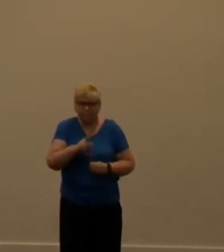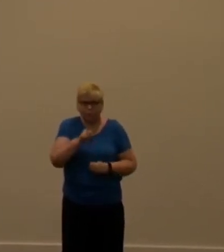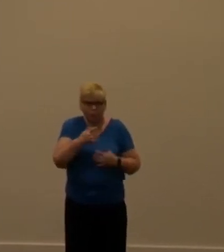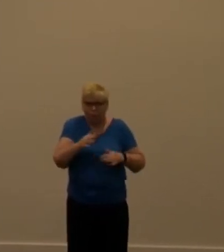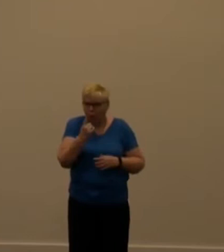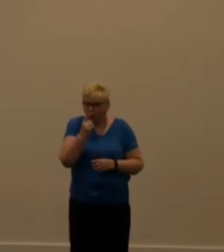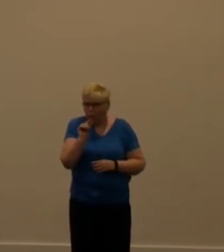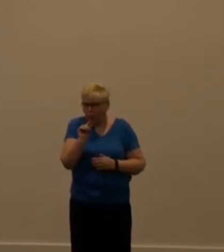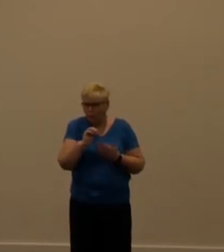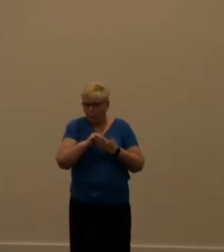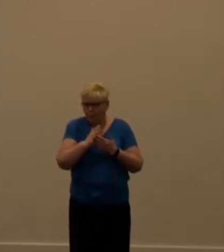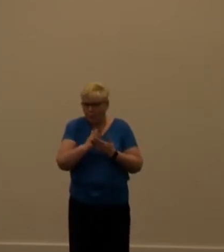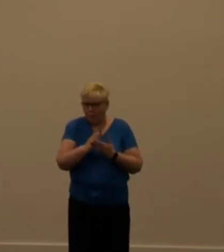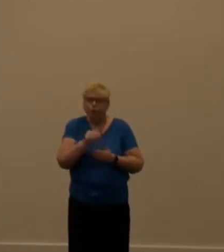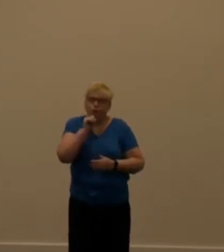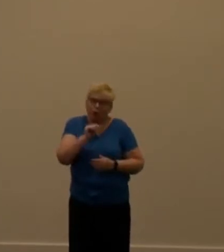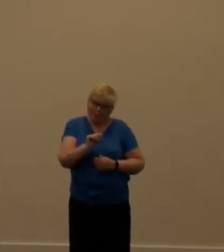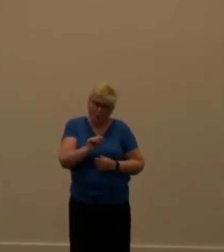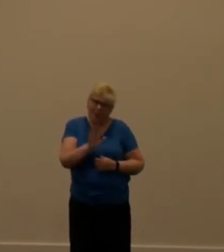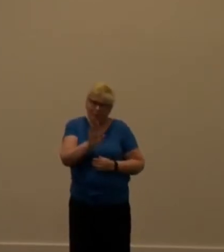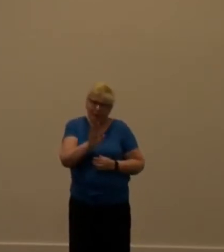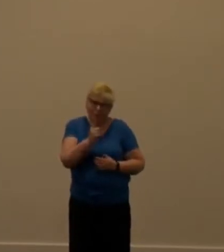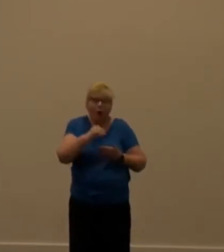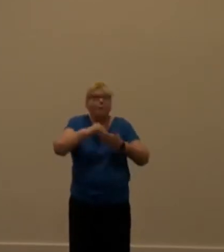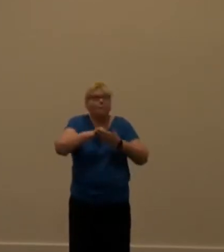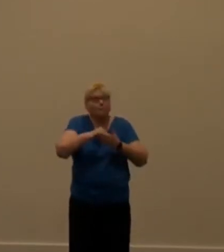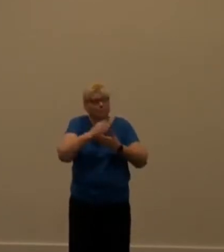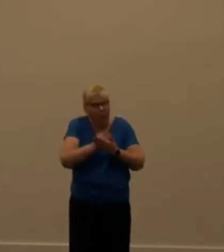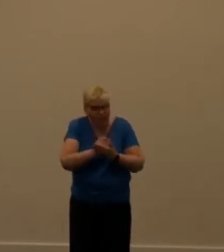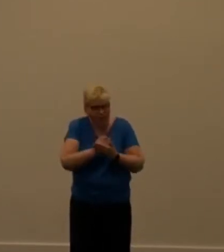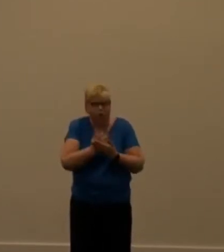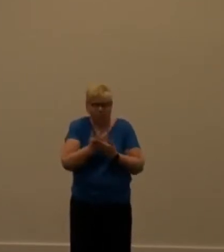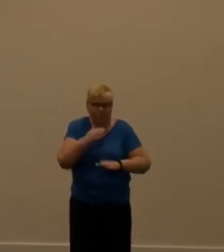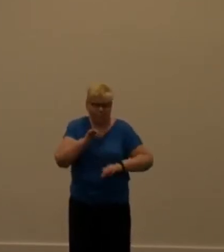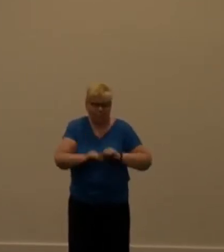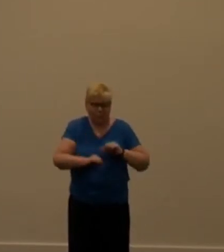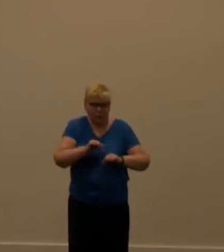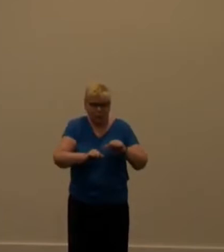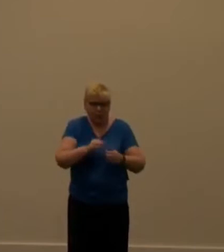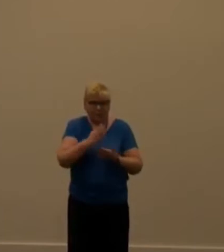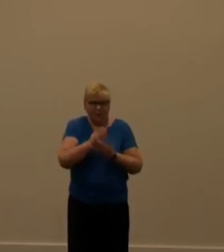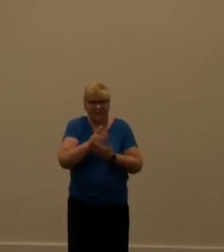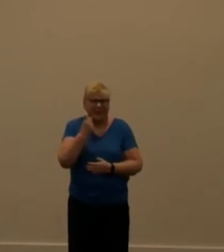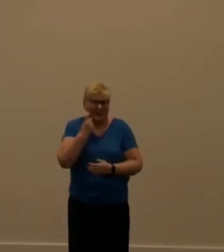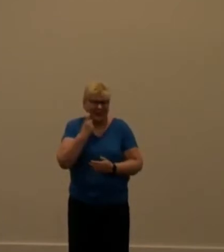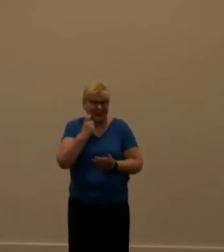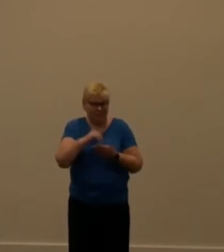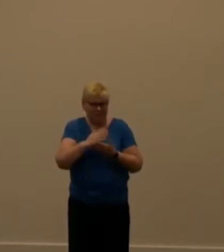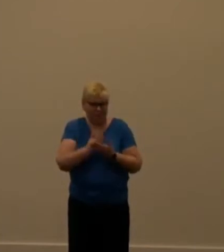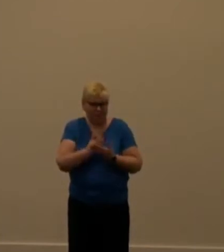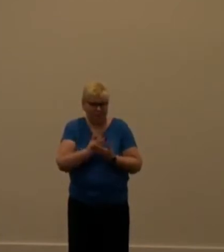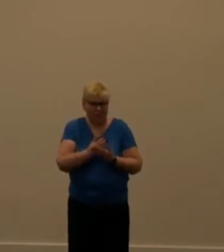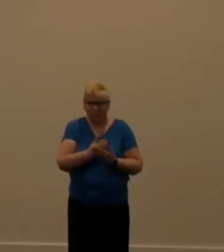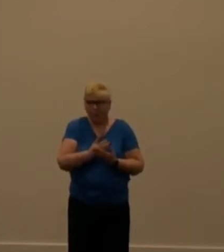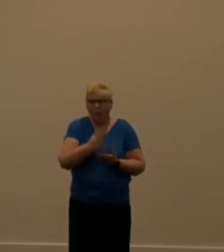part. Again, not that small, but it is one part of the whole process that actually is the easiest part, I would say. It was for